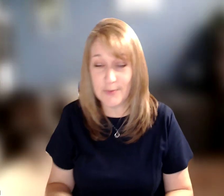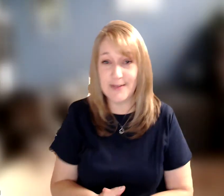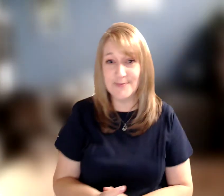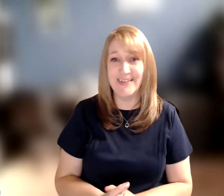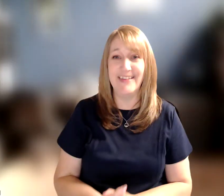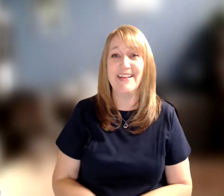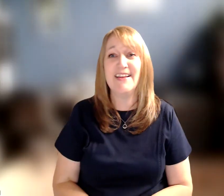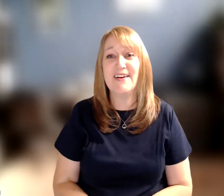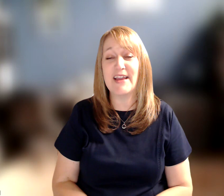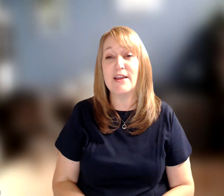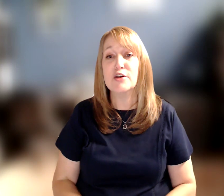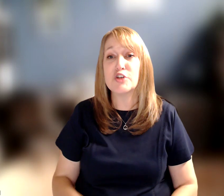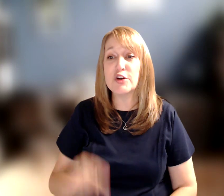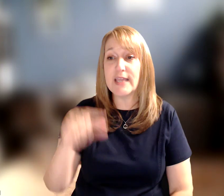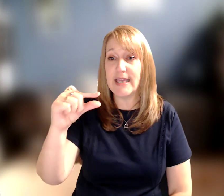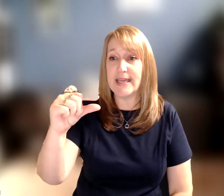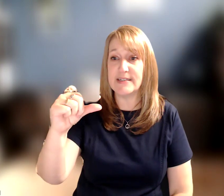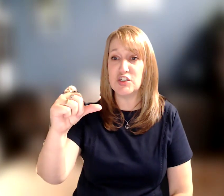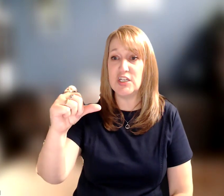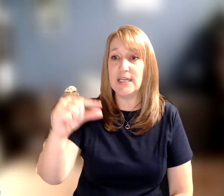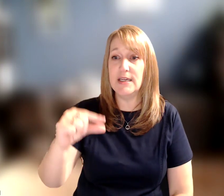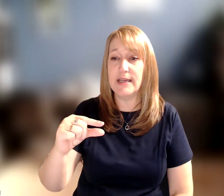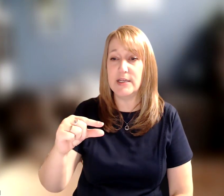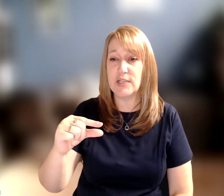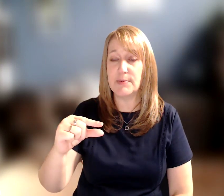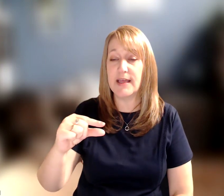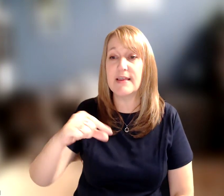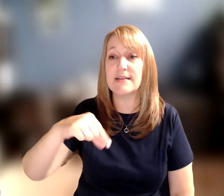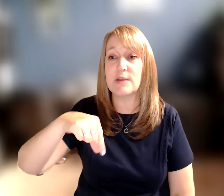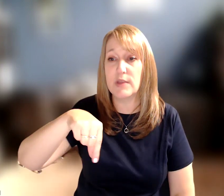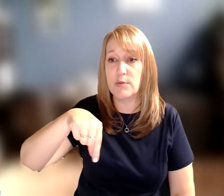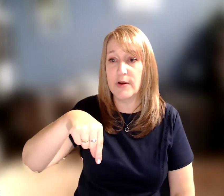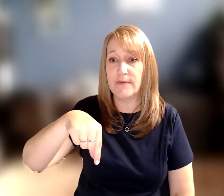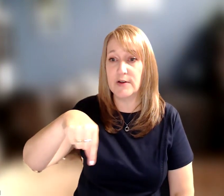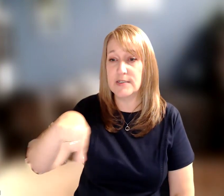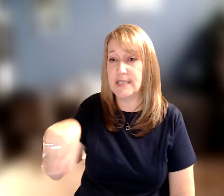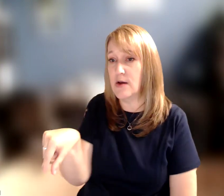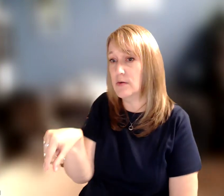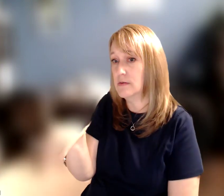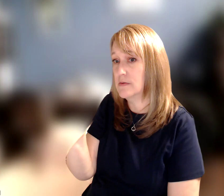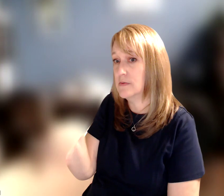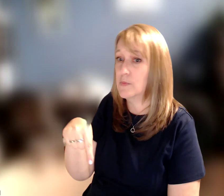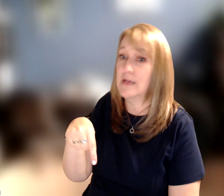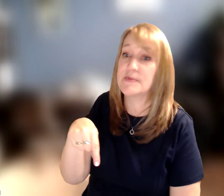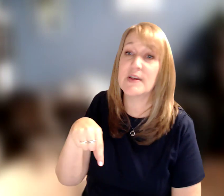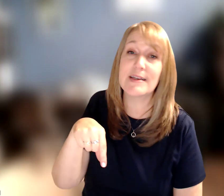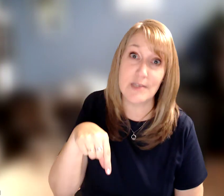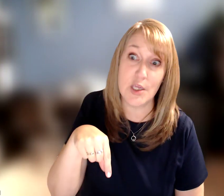right? Okay, turkey is a G hand shape like this, only you point your fingers down. Well, so I guess it's a